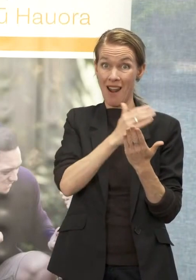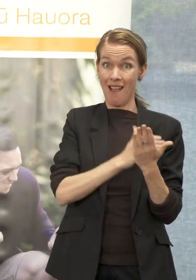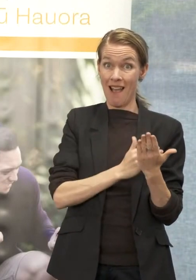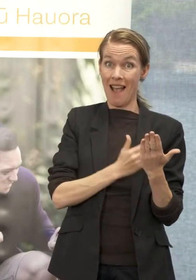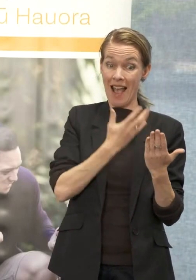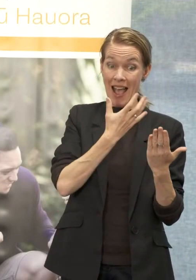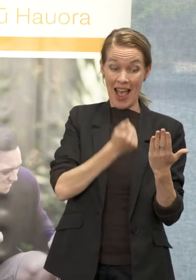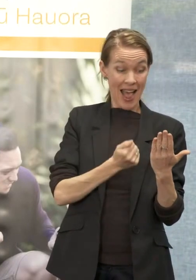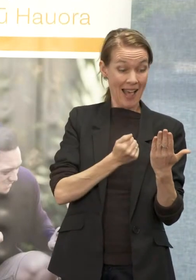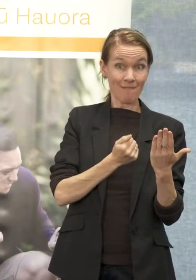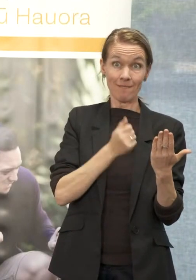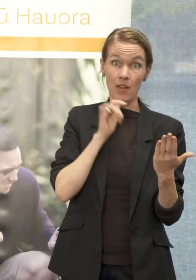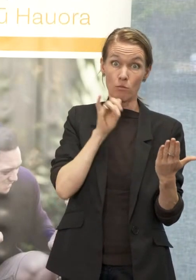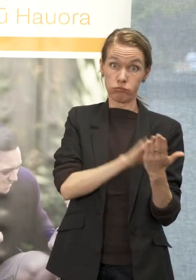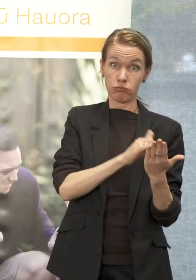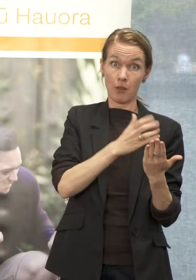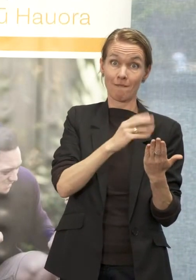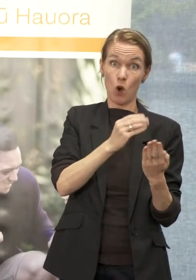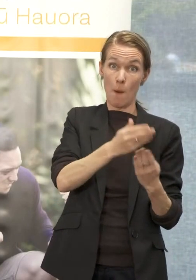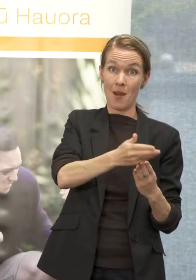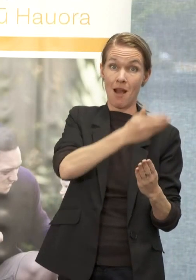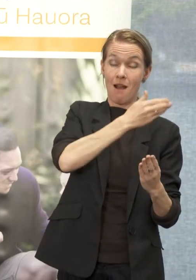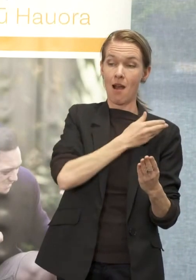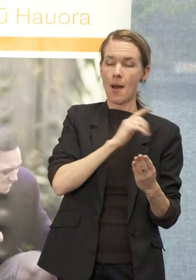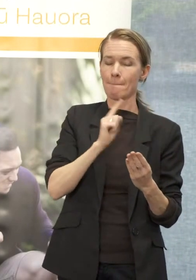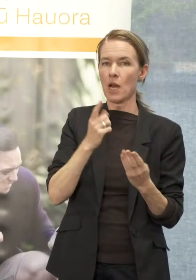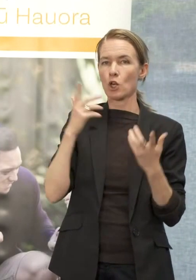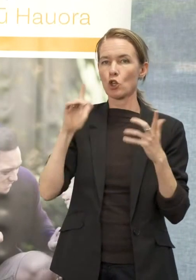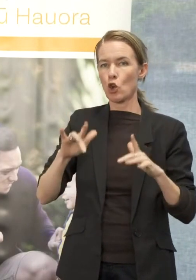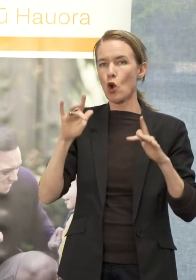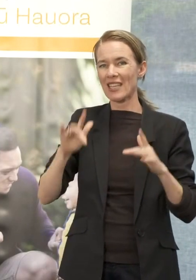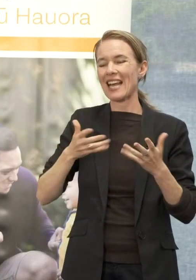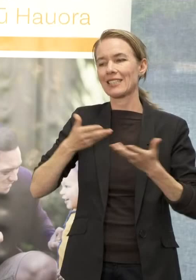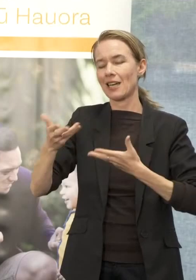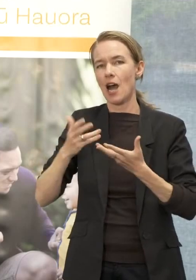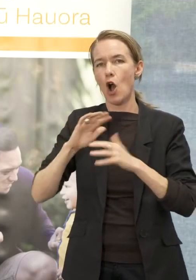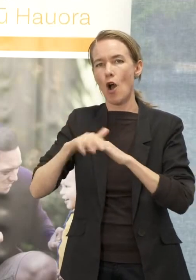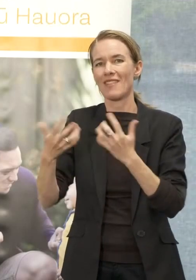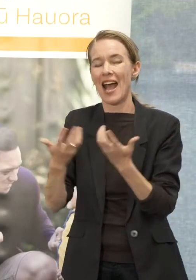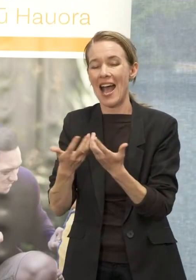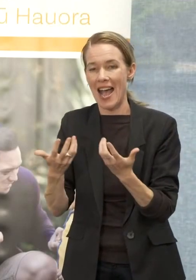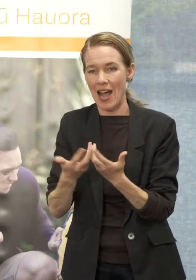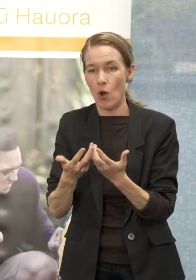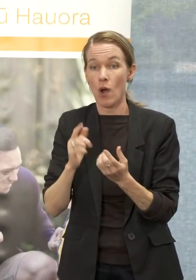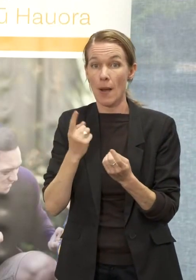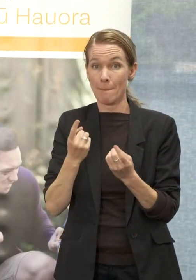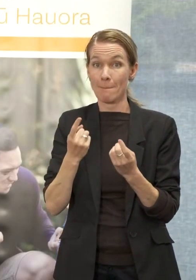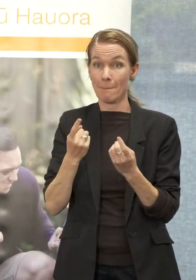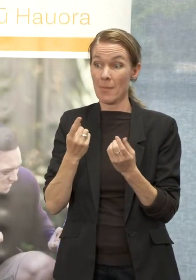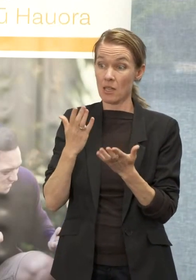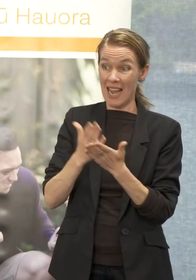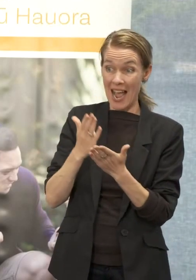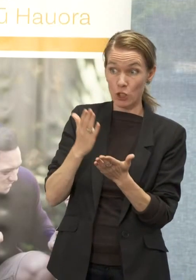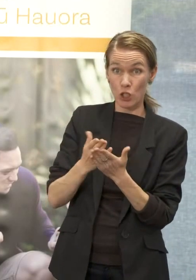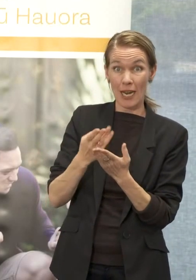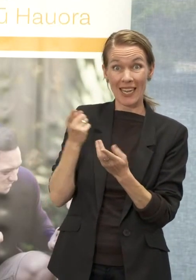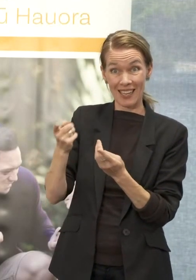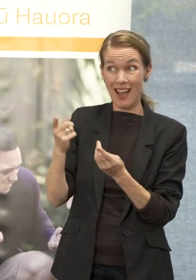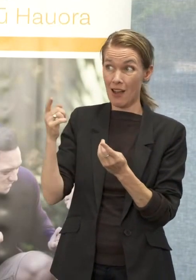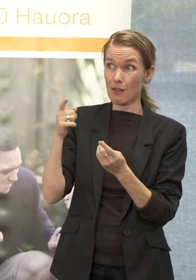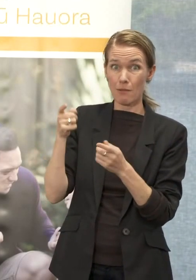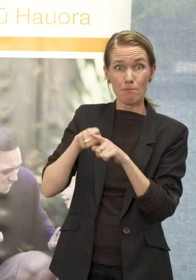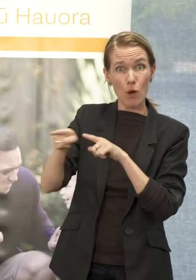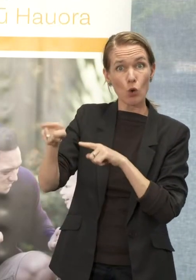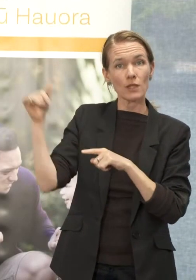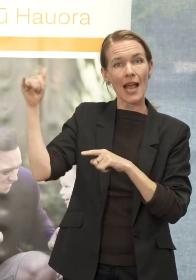mechanism for requiring them or mandating them, but they've actually been, many of them have been in practice, and we've seen